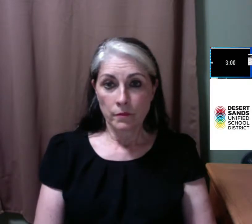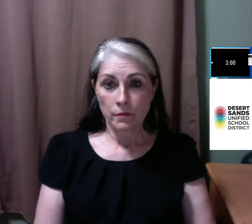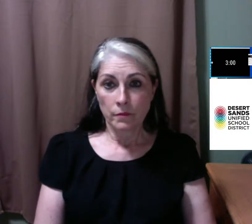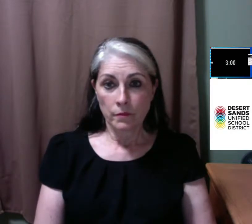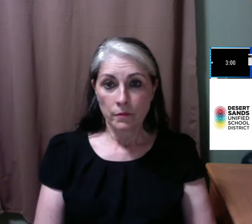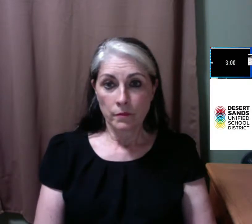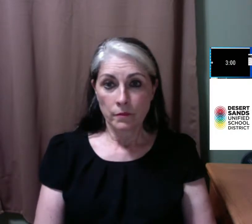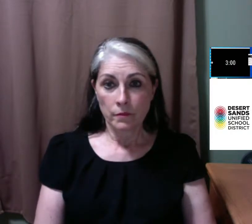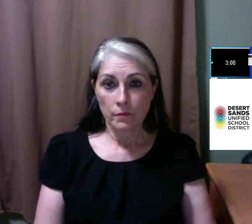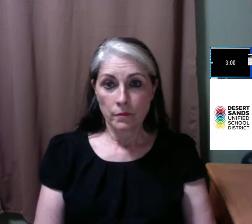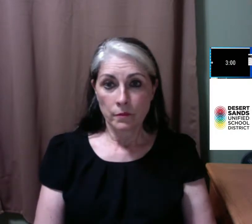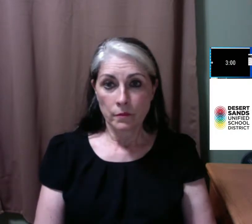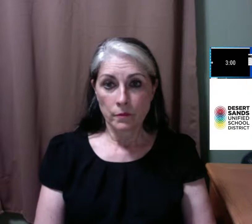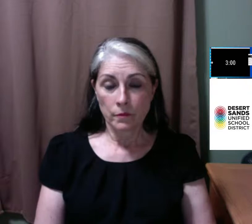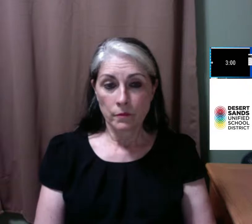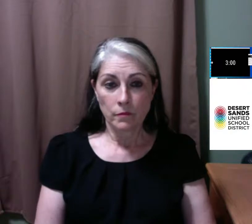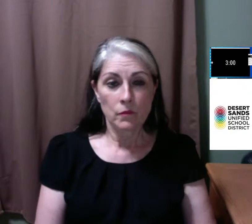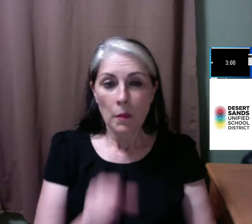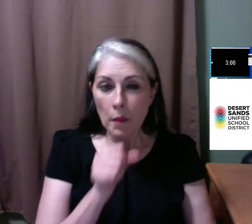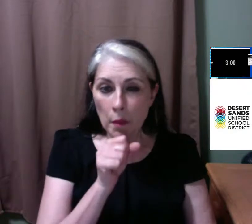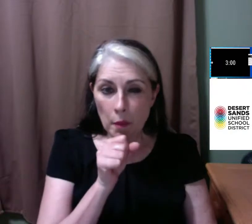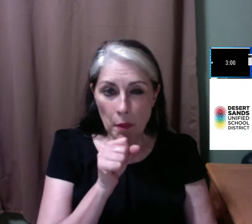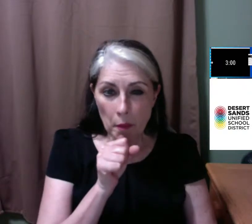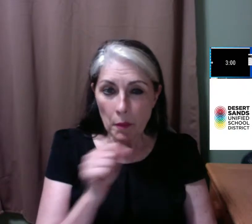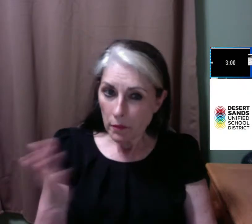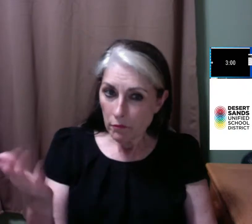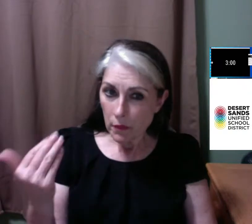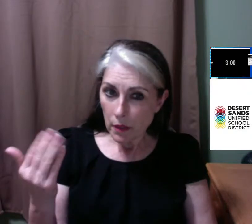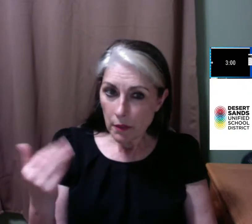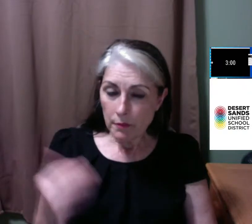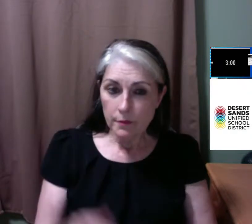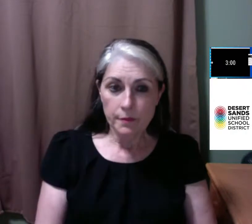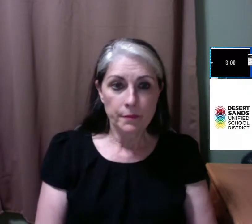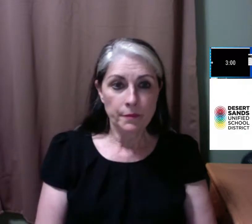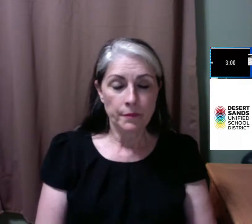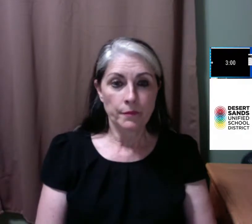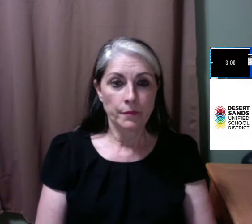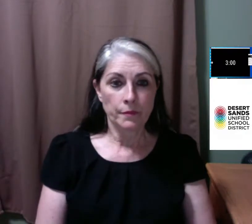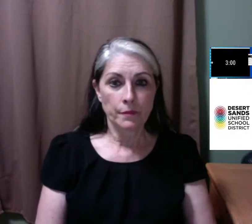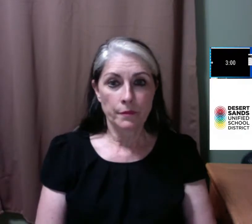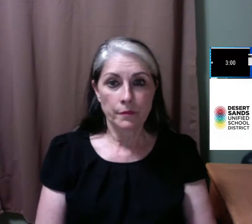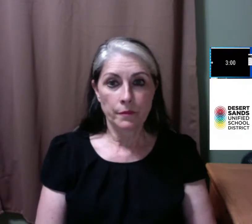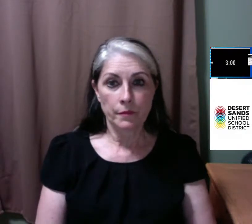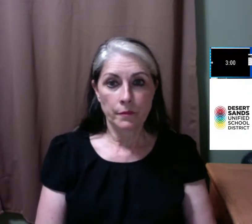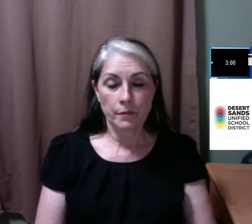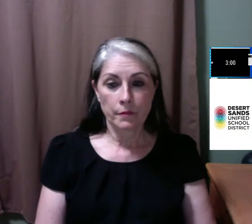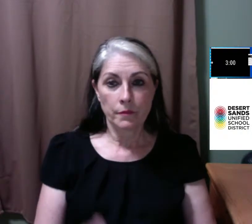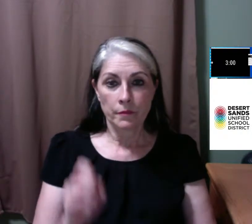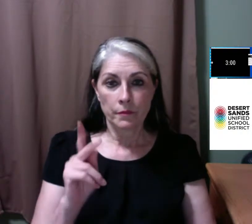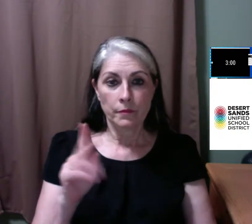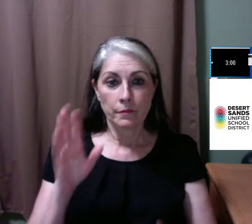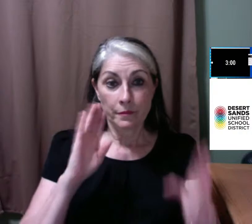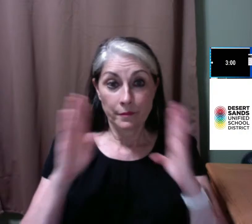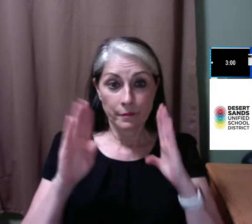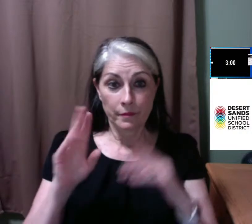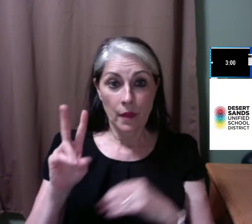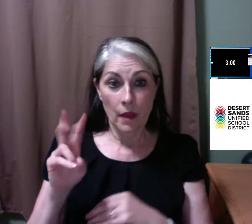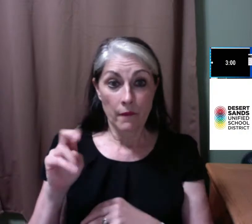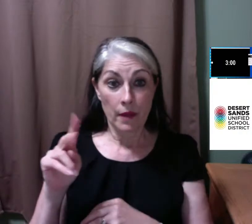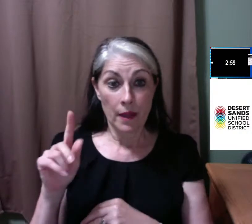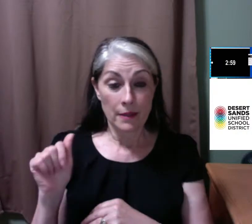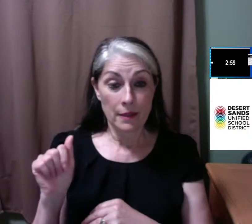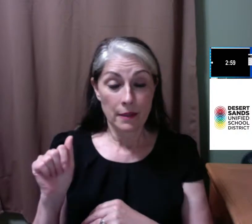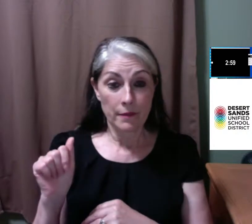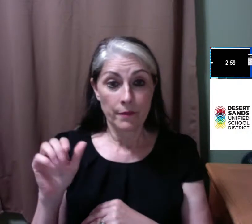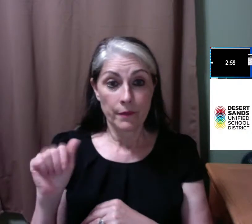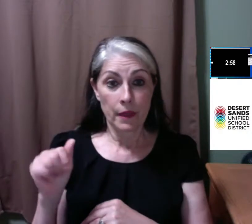Ready? Yeah, just speak into the microphone, hon, please. Thank you. Okay. Hi, my name is Vanessa